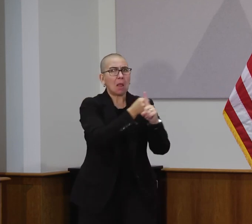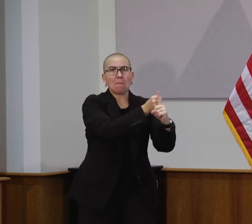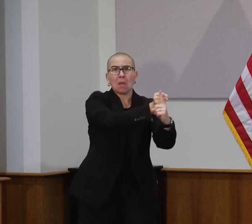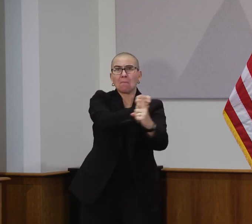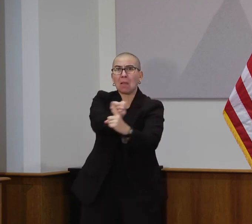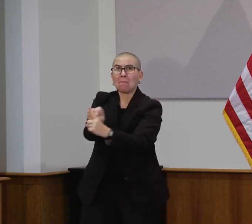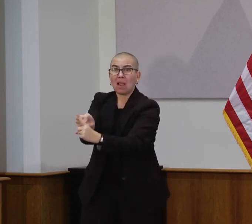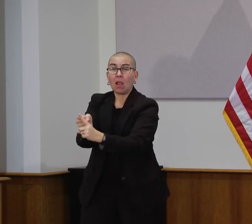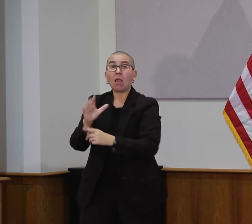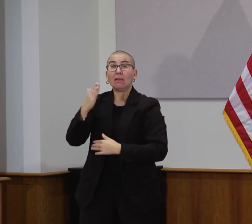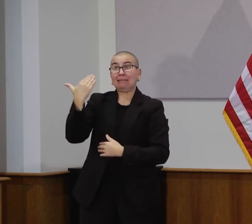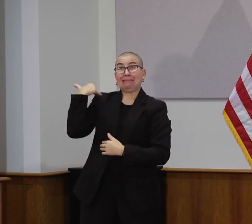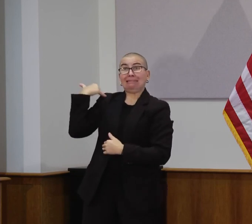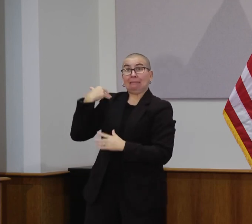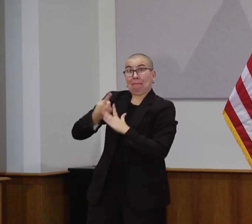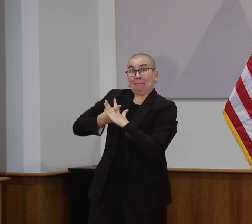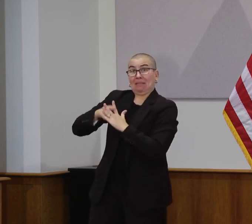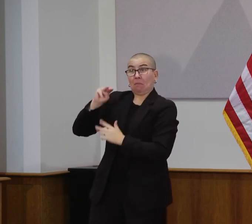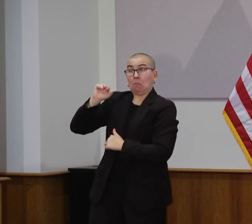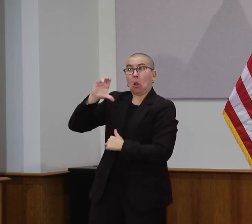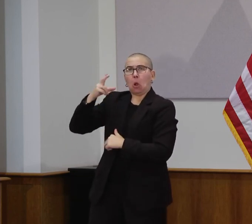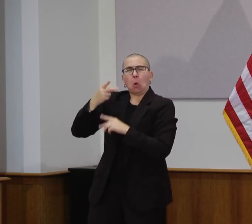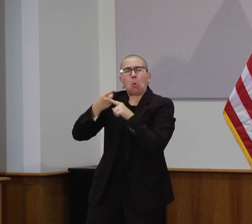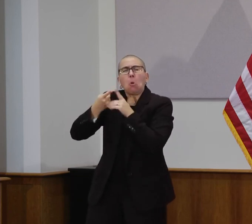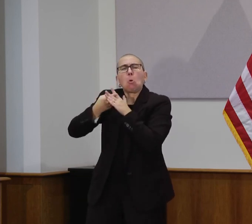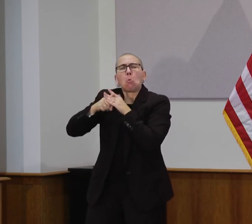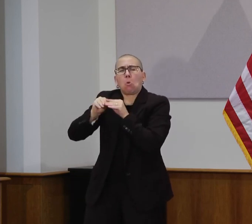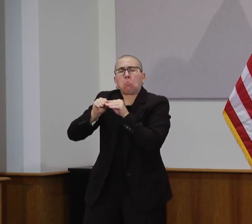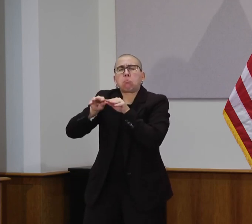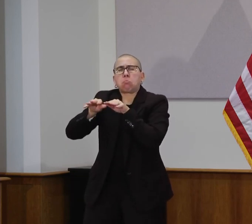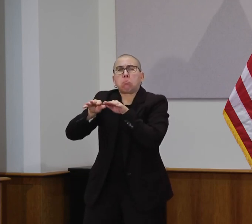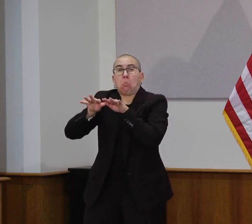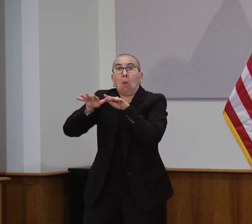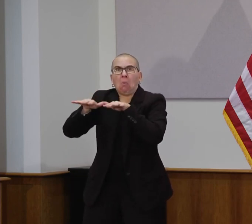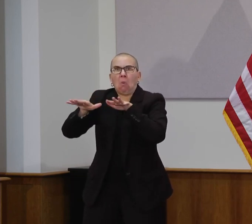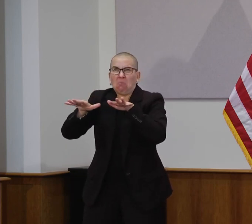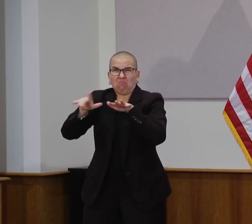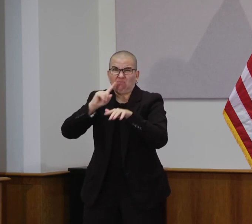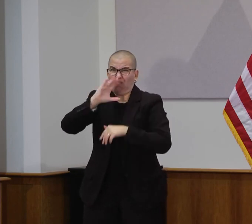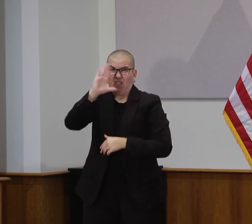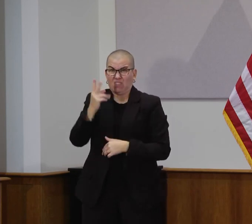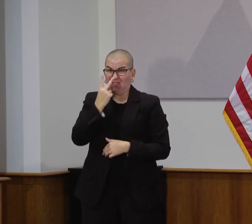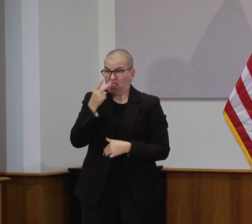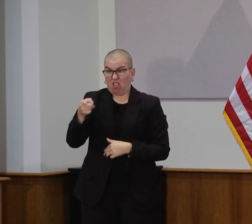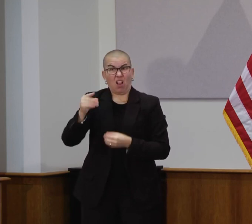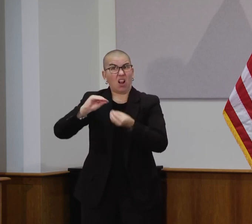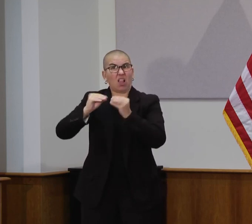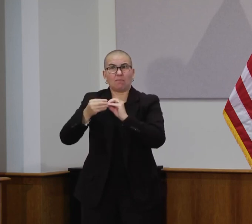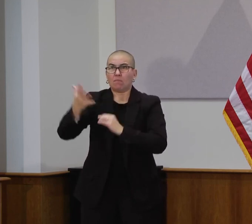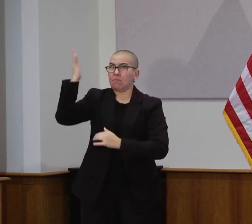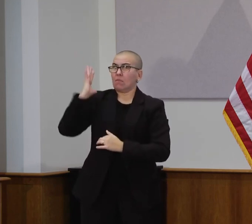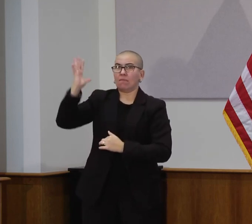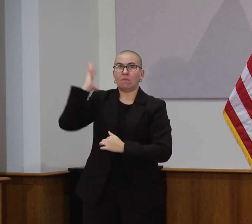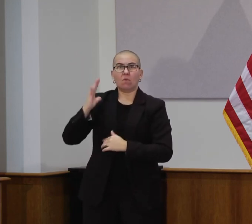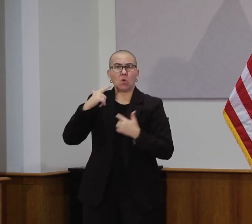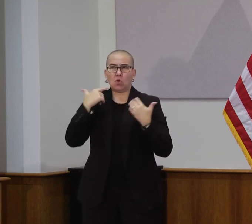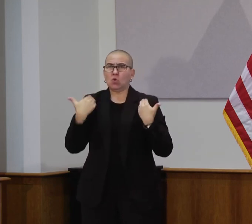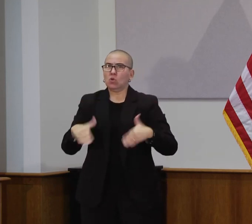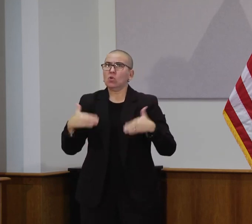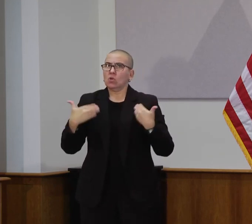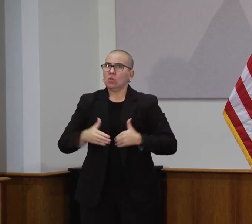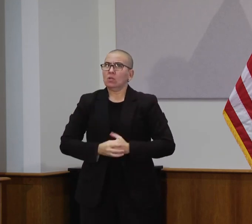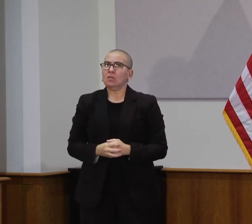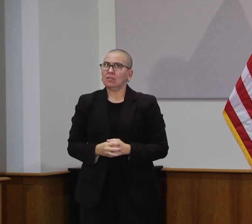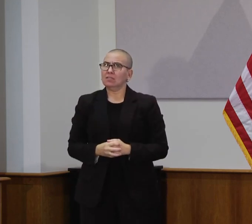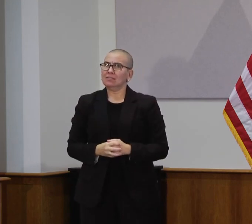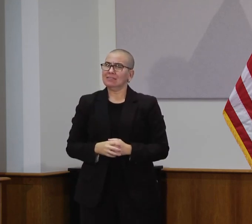pandemic, but here in Minnesota, we have not seen anything like the numbers we're seeing and will continue to see. That's against a